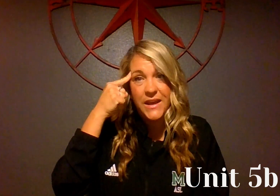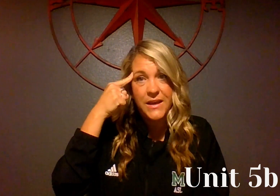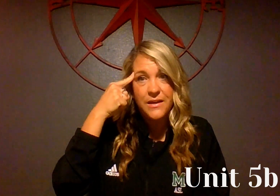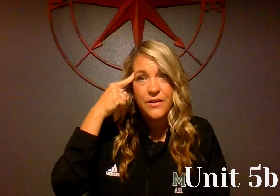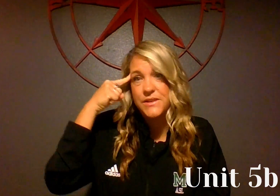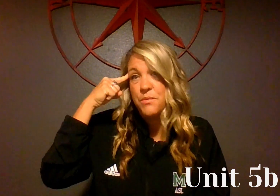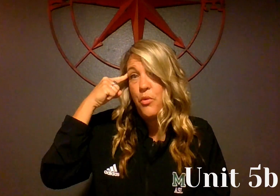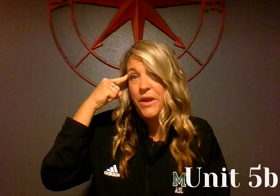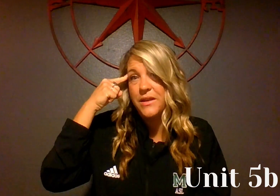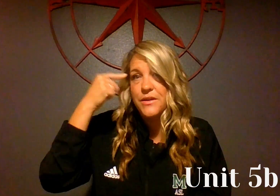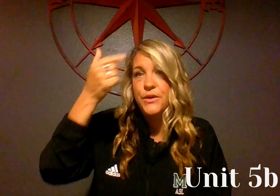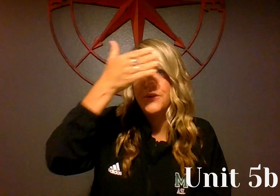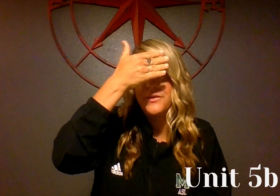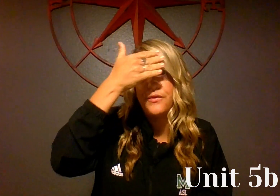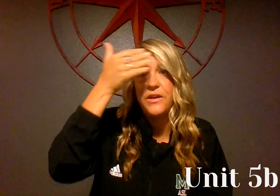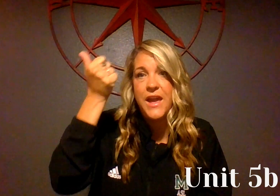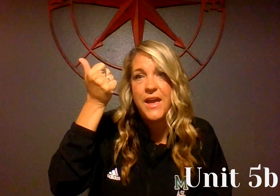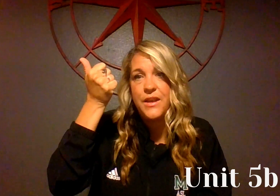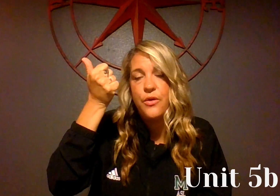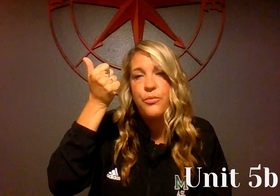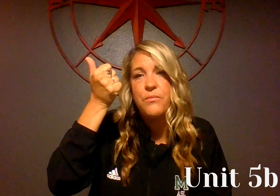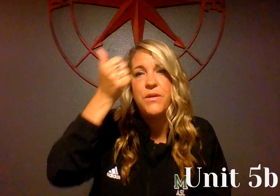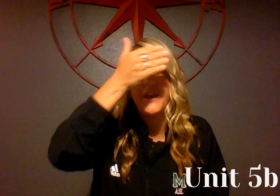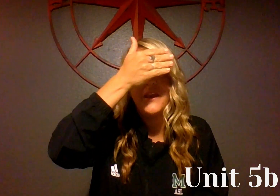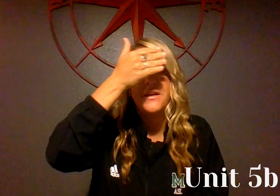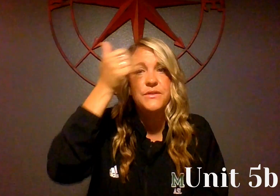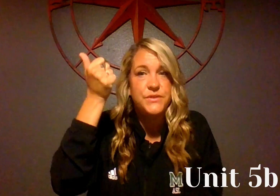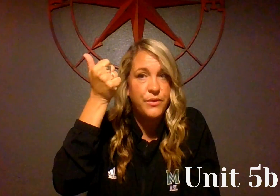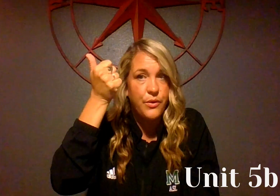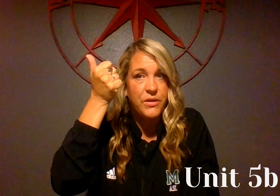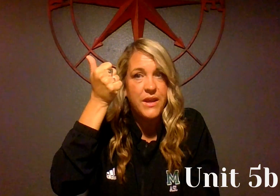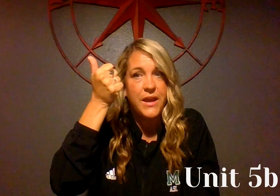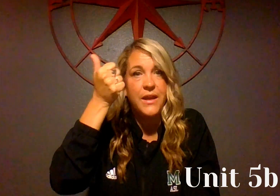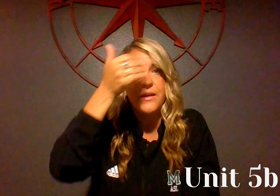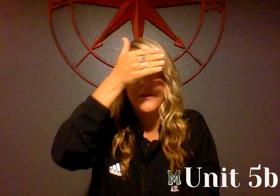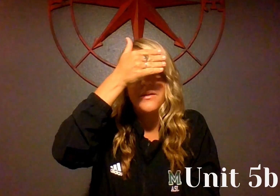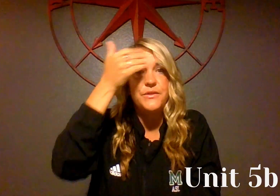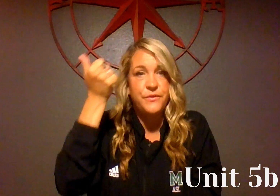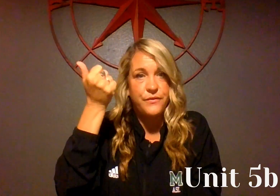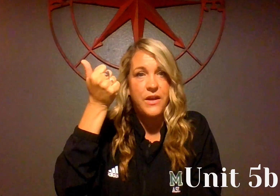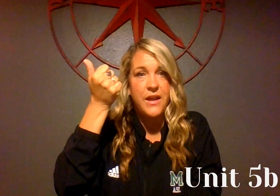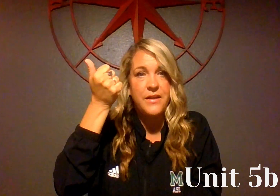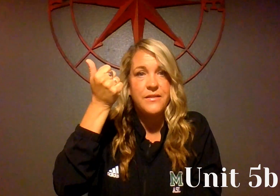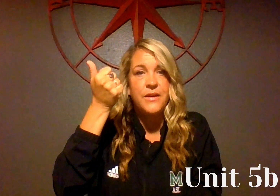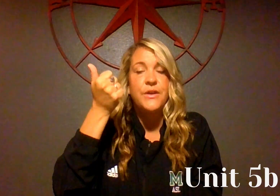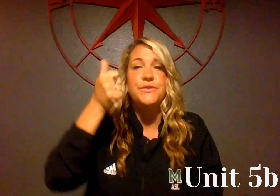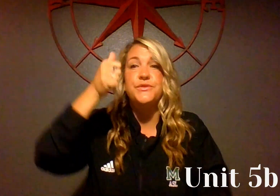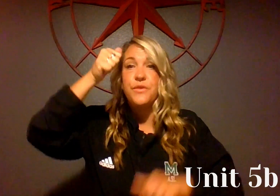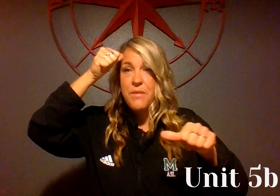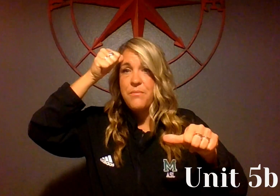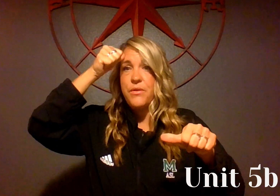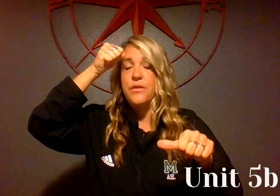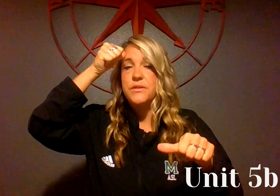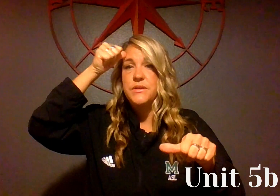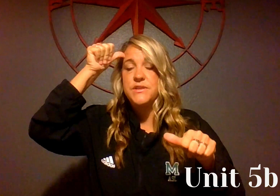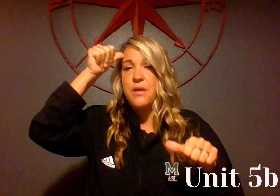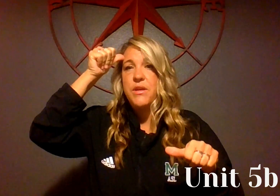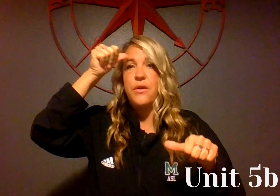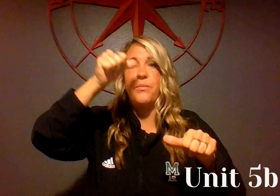think, it's a point. To forget, open B to an open A, to forget. To remember, dominant open